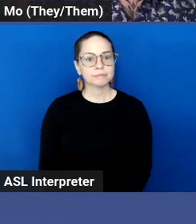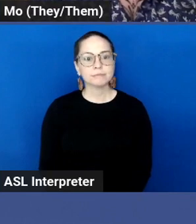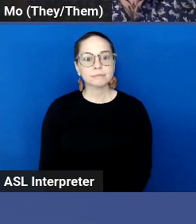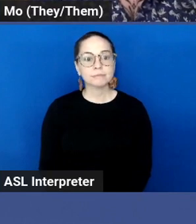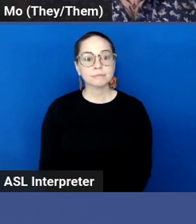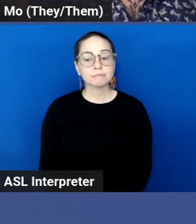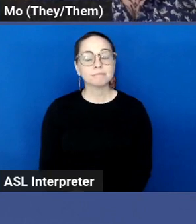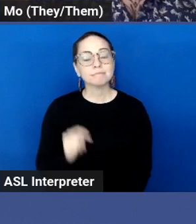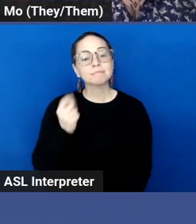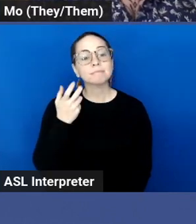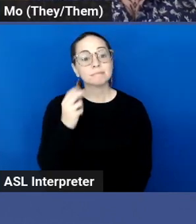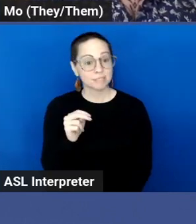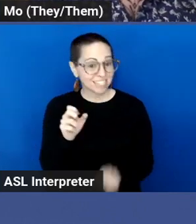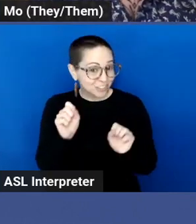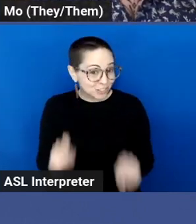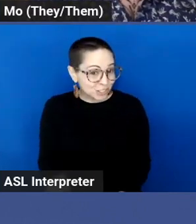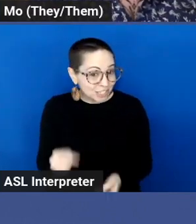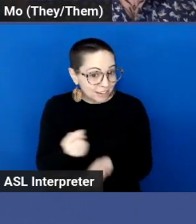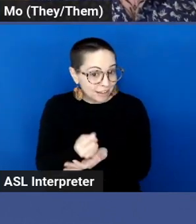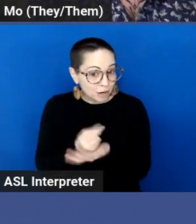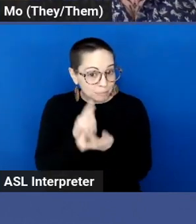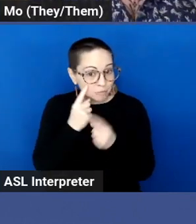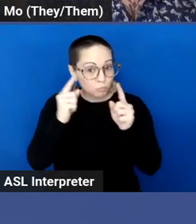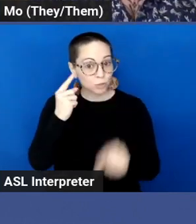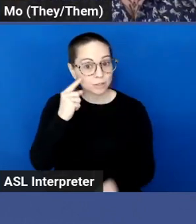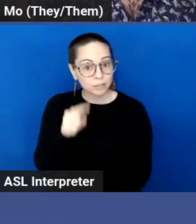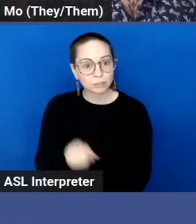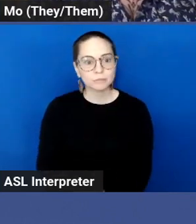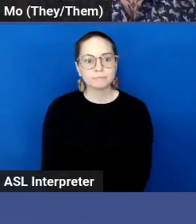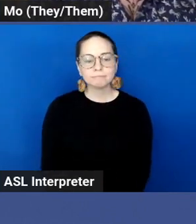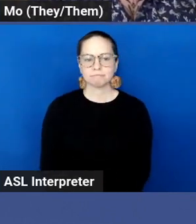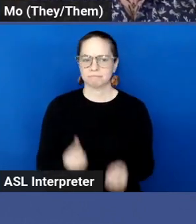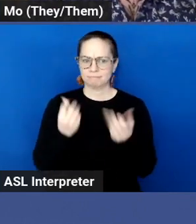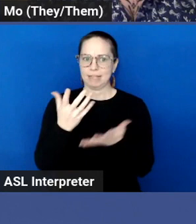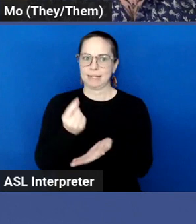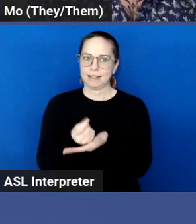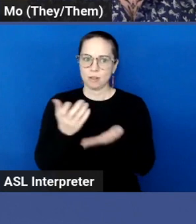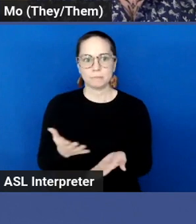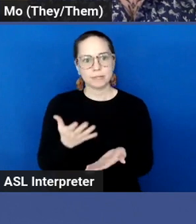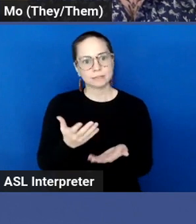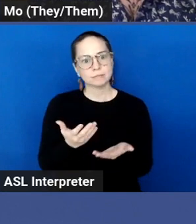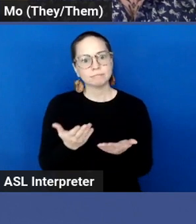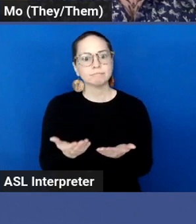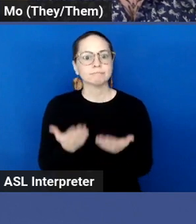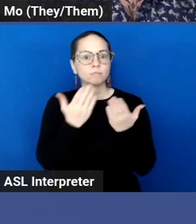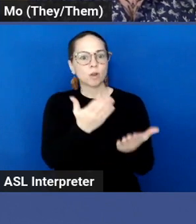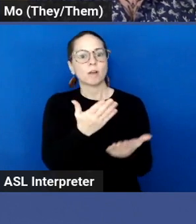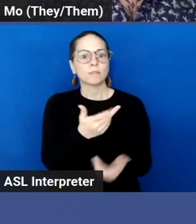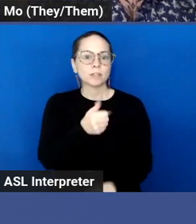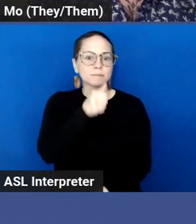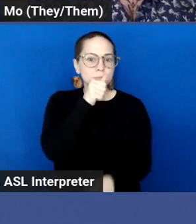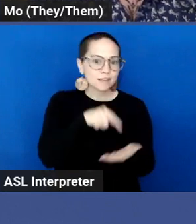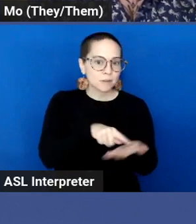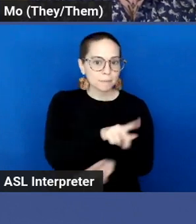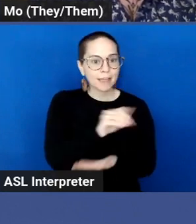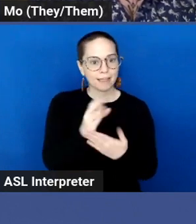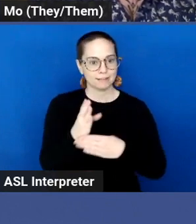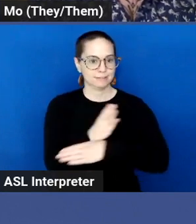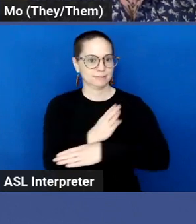And then, could therapy work for you? Many therapists offer private pay and sliding scale fees.